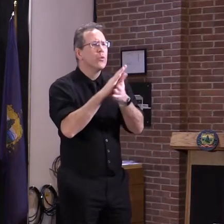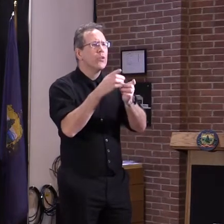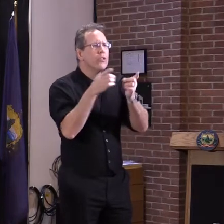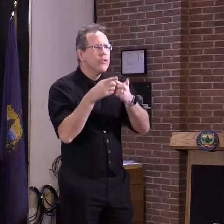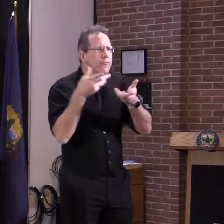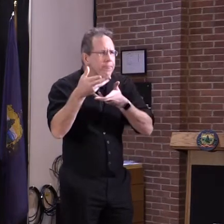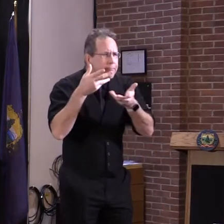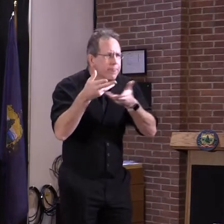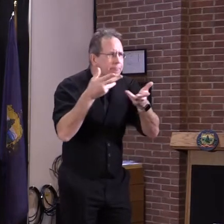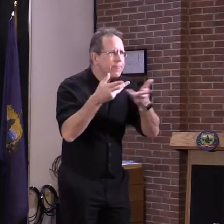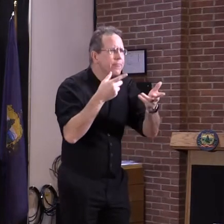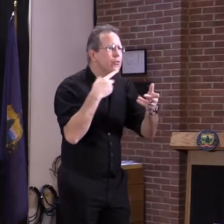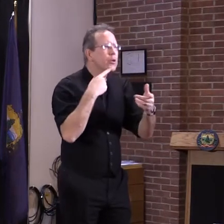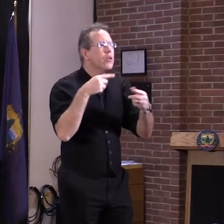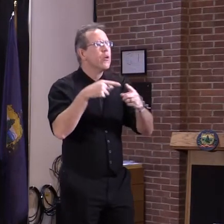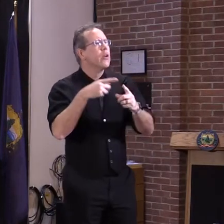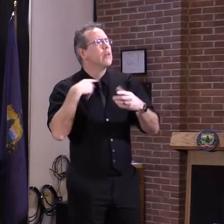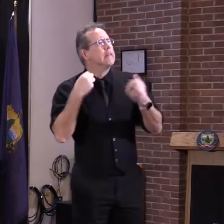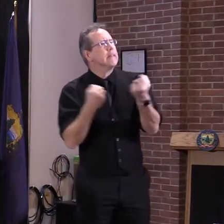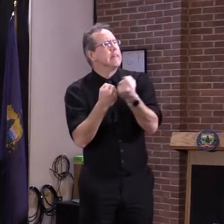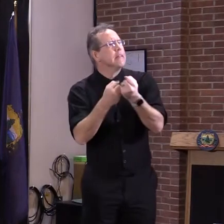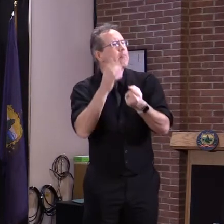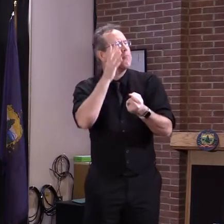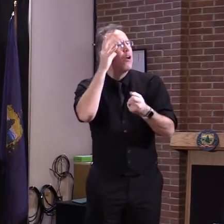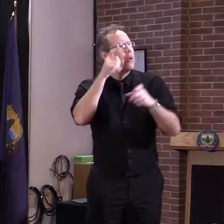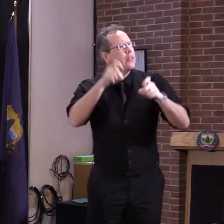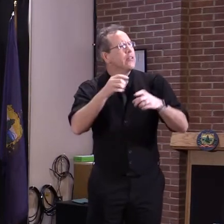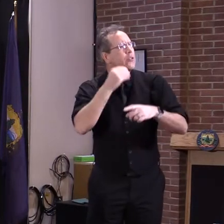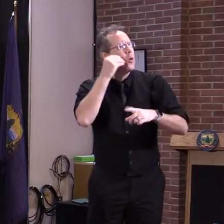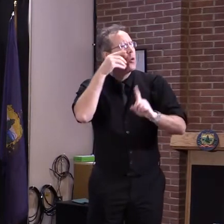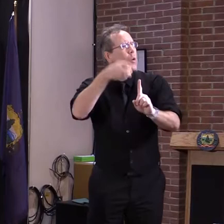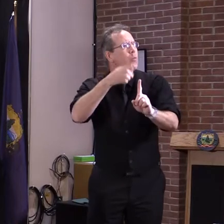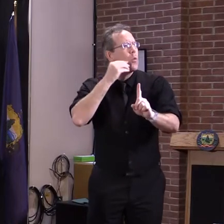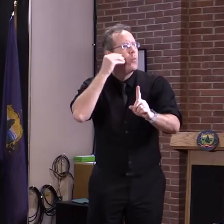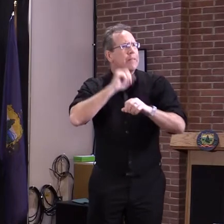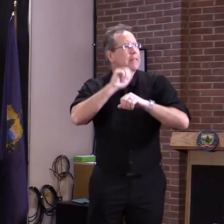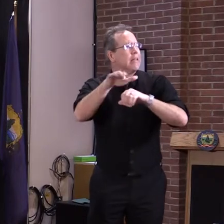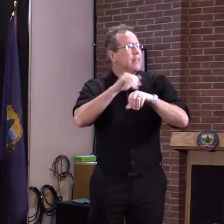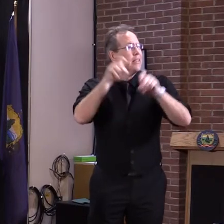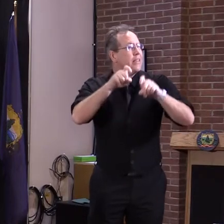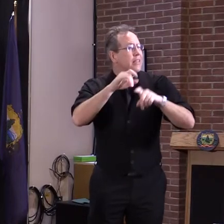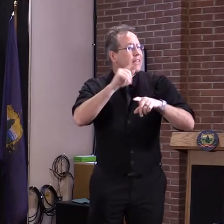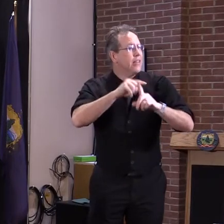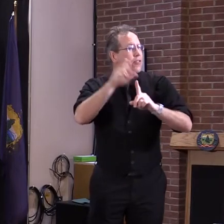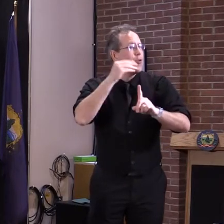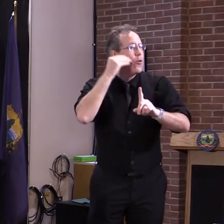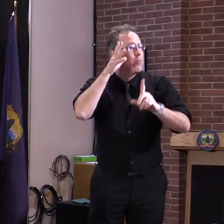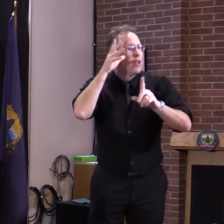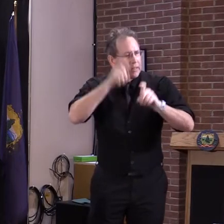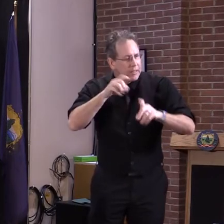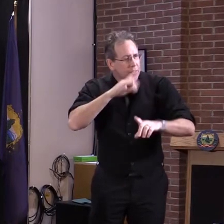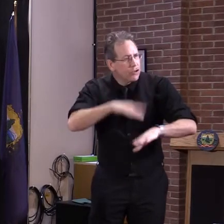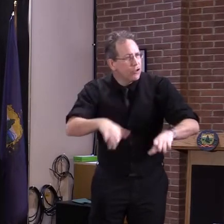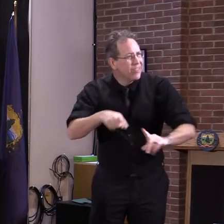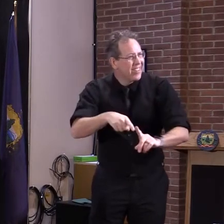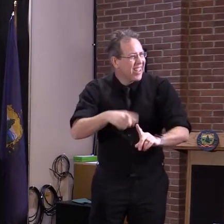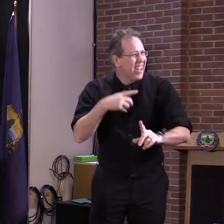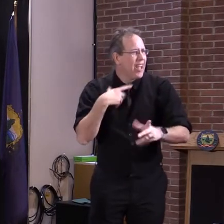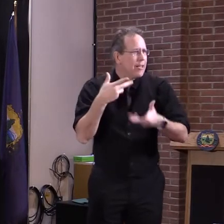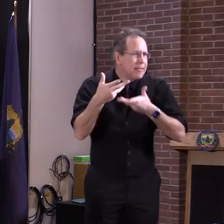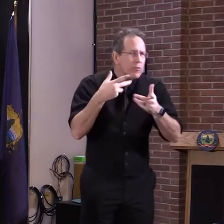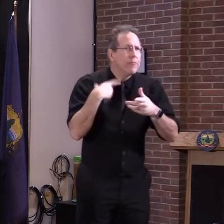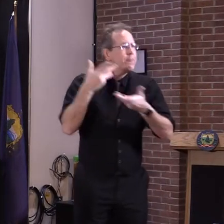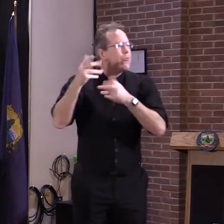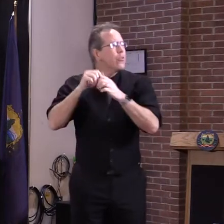Home program. We've been working closely with the Health Department to manage the supply and delivery of test kits, but also in